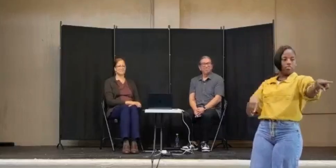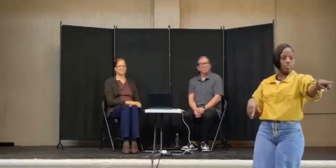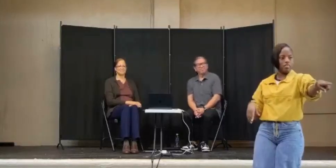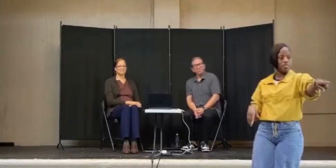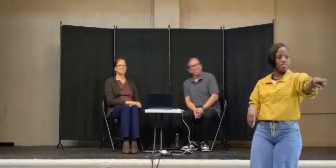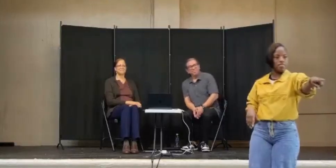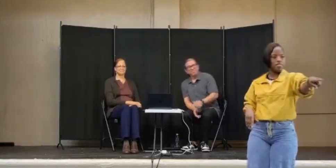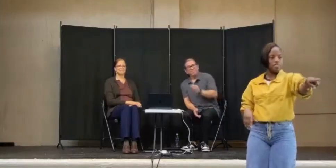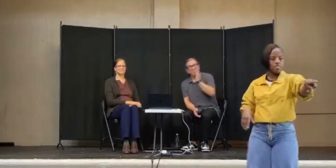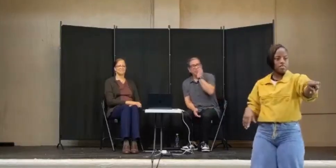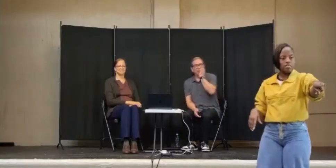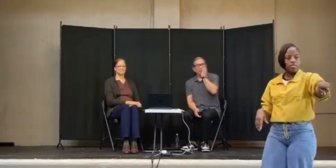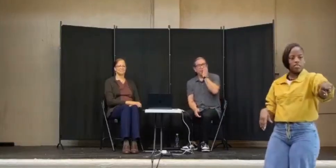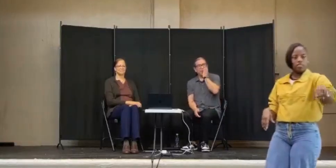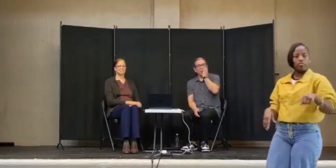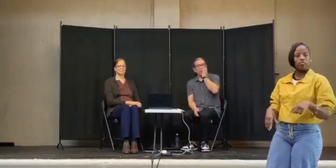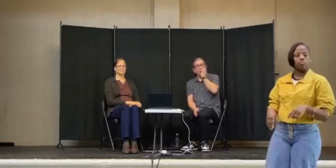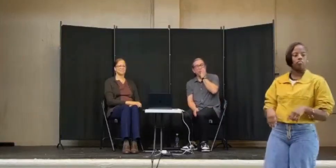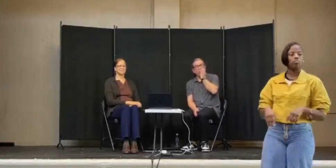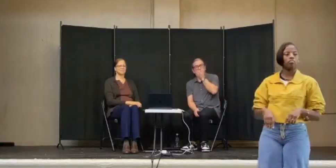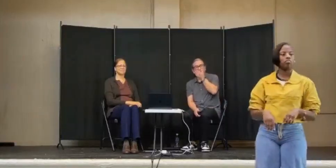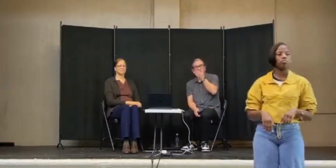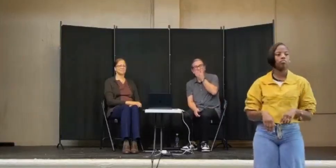Okay, another question right here.